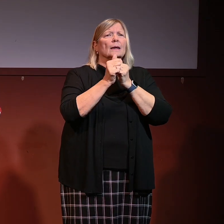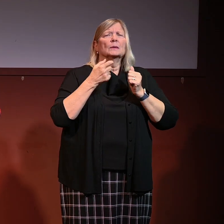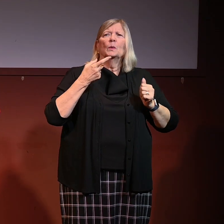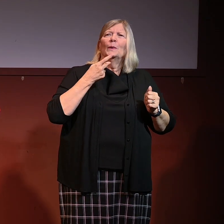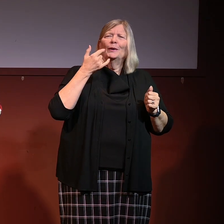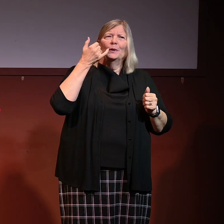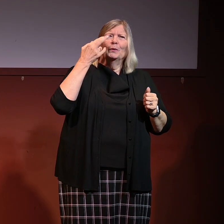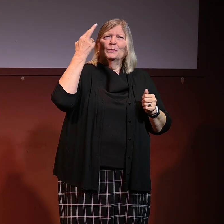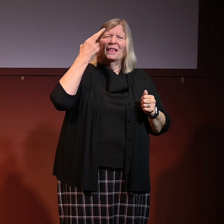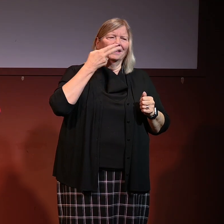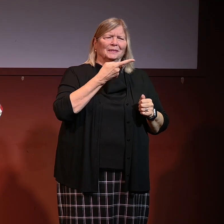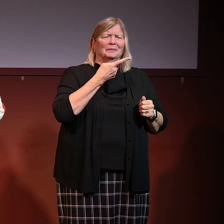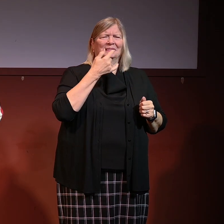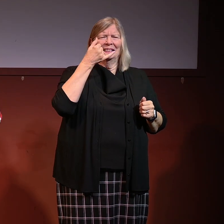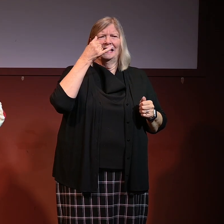how silly we were.